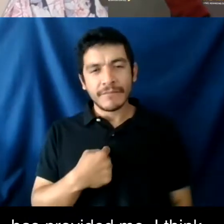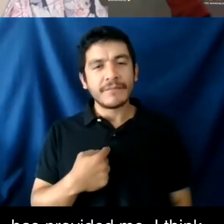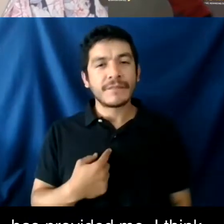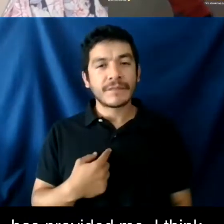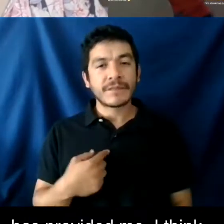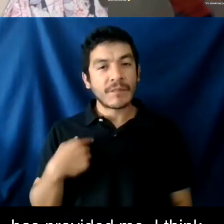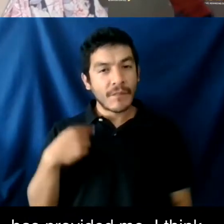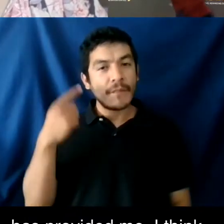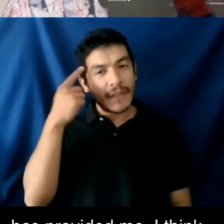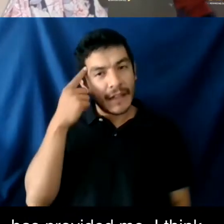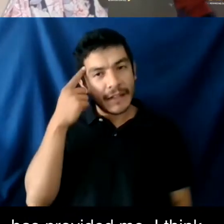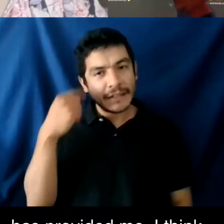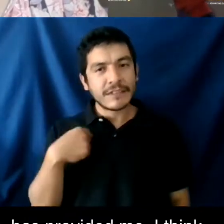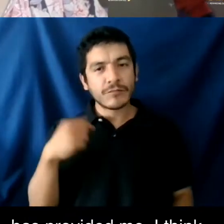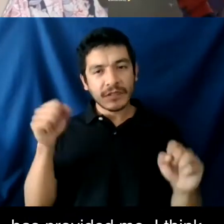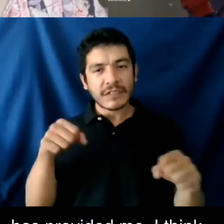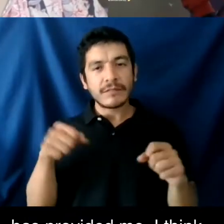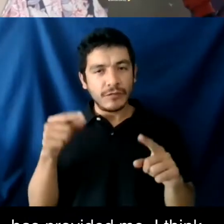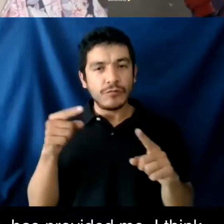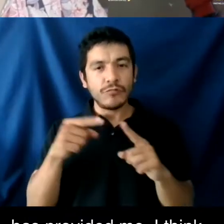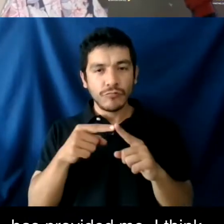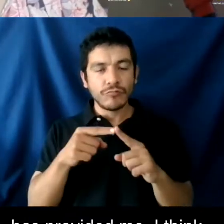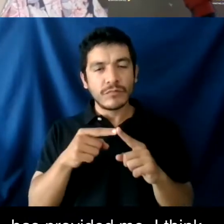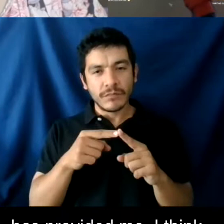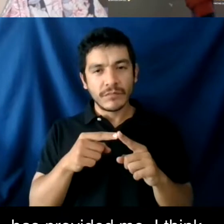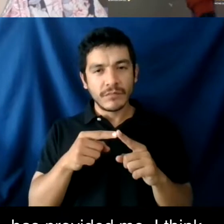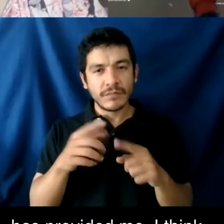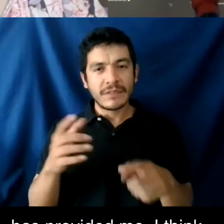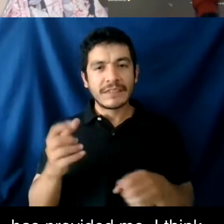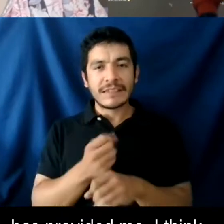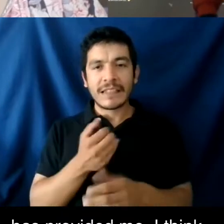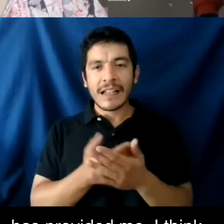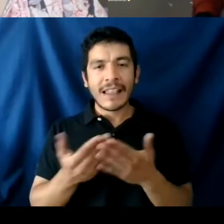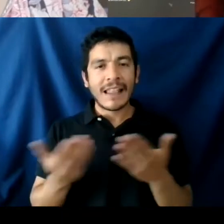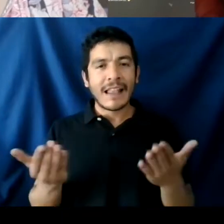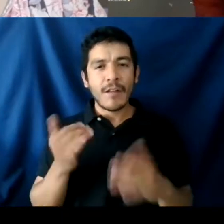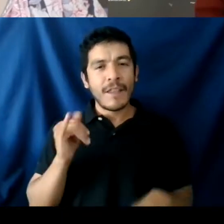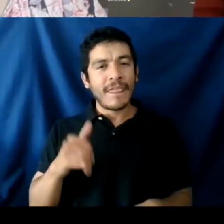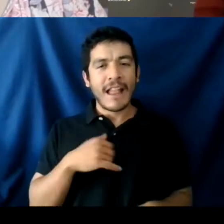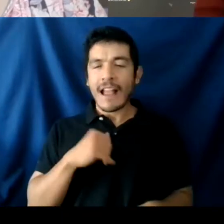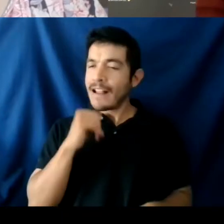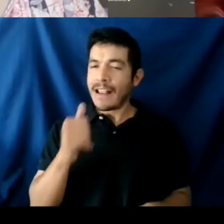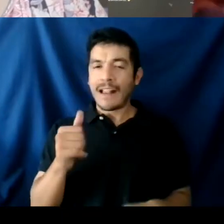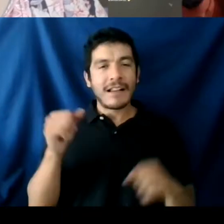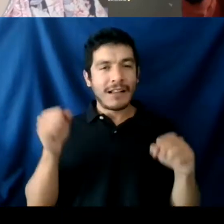I think I was able to get things here that weren't even